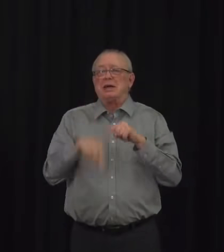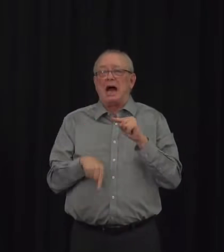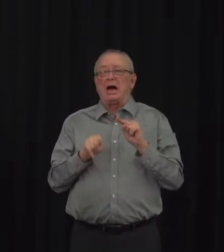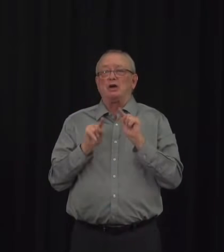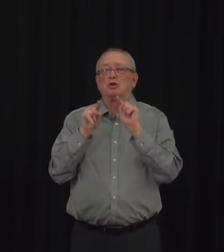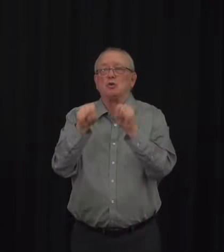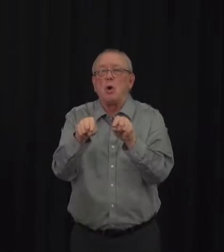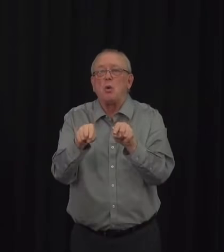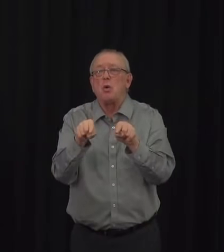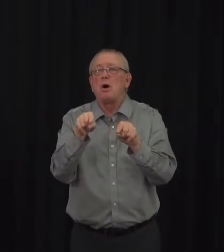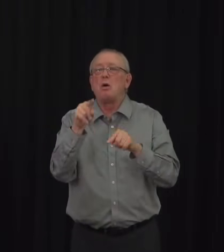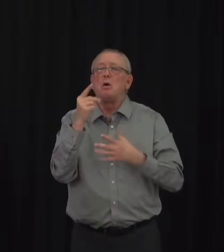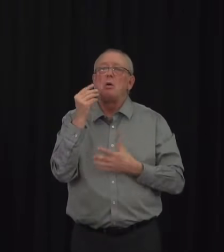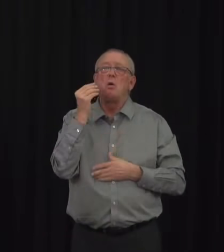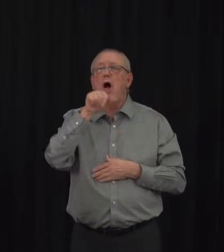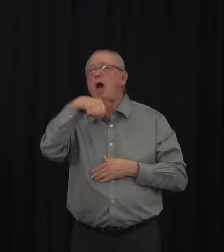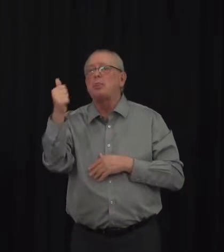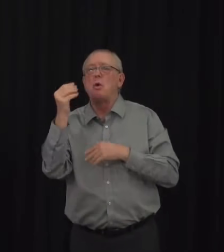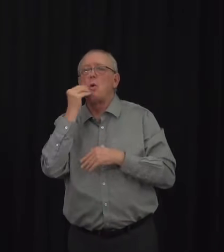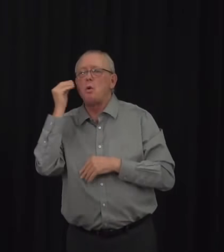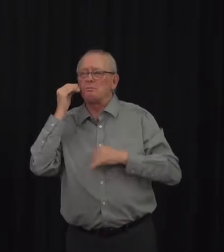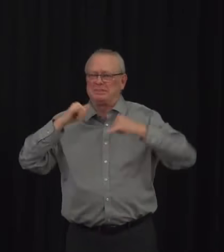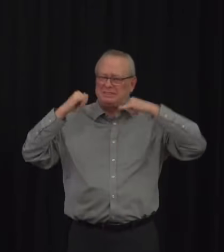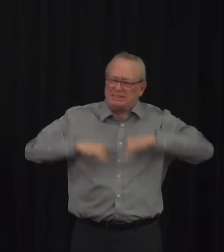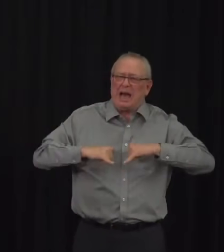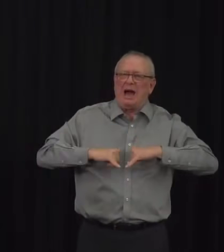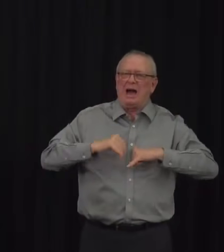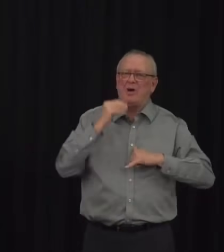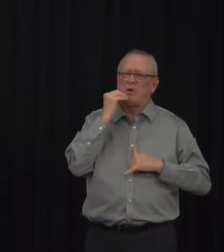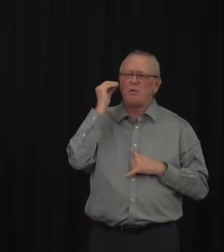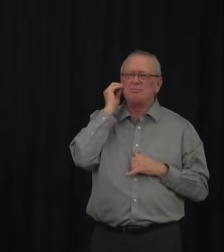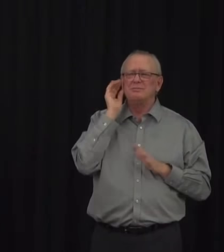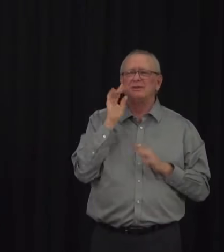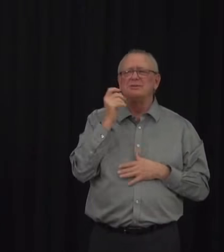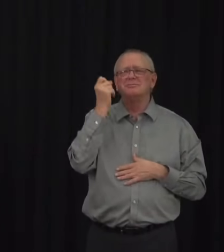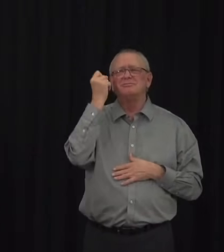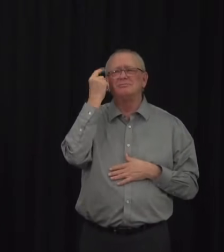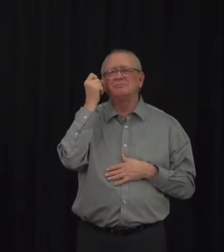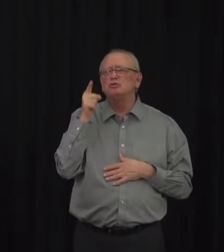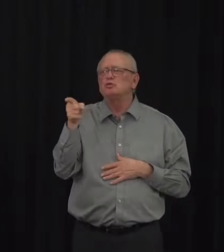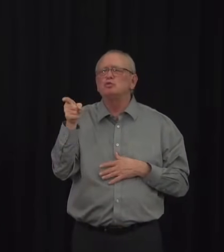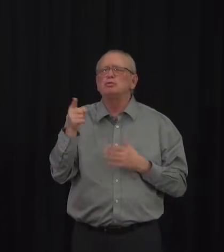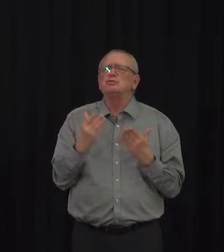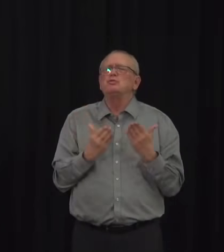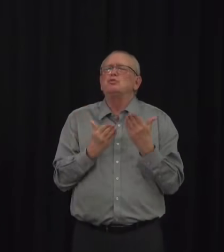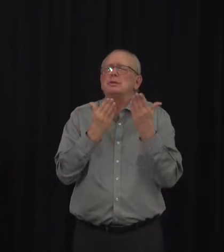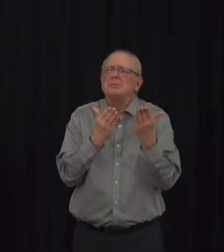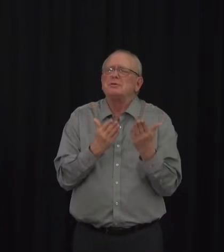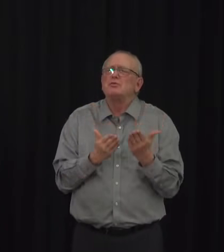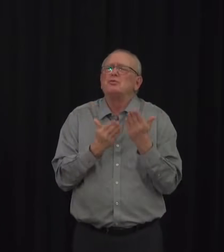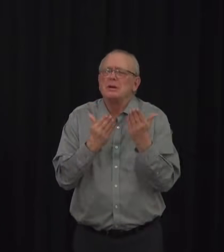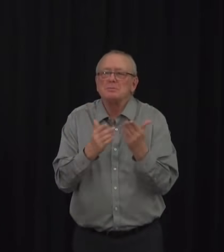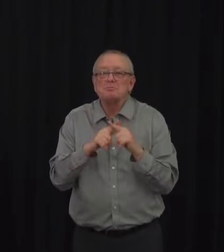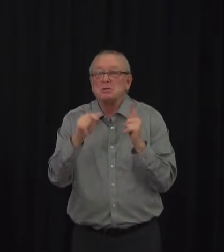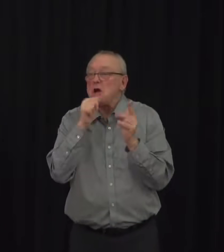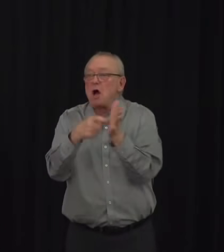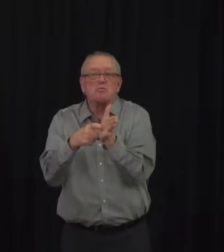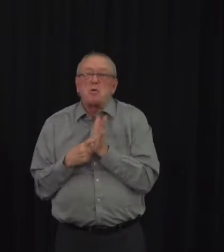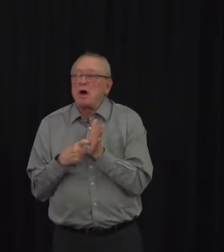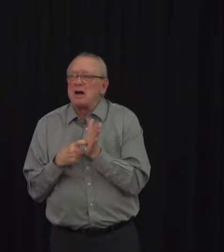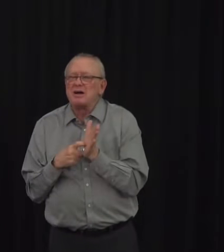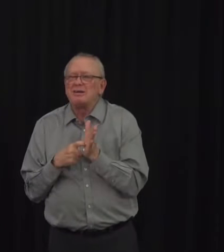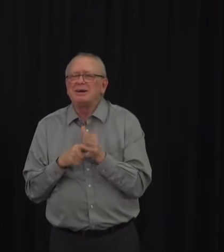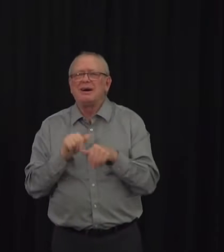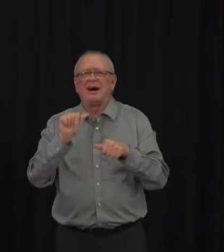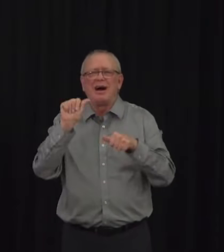not the Premier, but you're directly advised by the Premier and the government. So why is Alberta doing less than almost every other province, actually